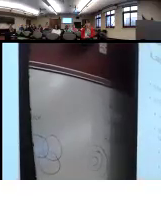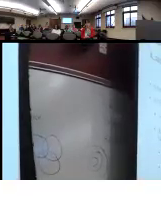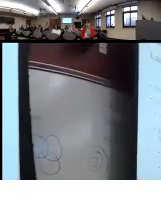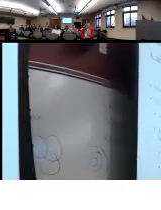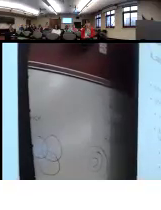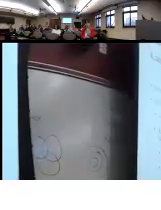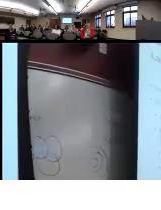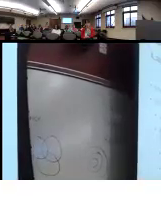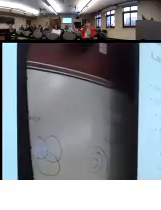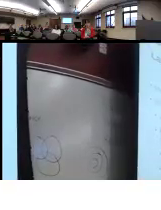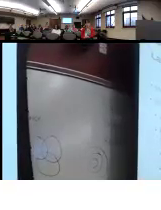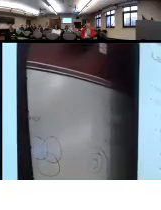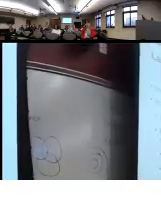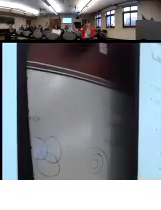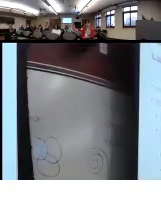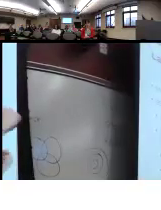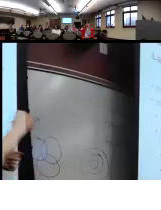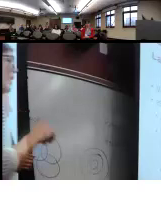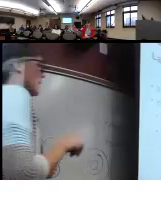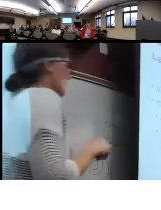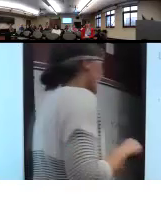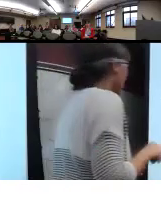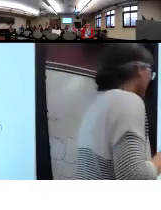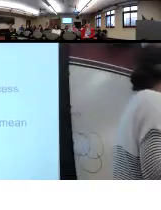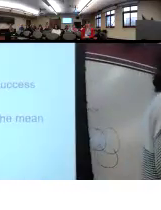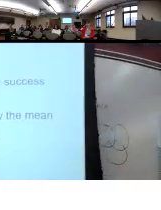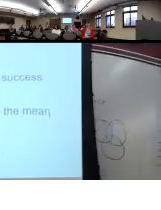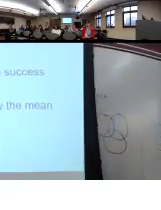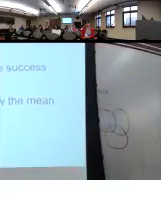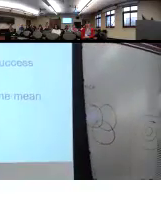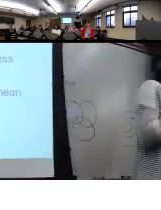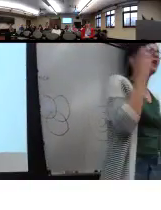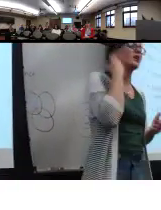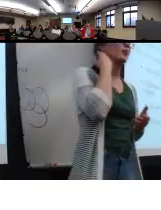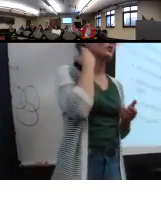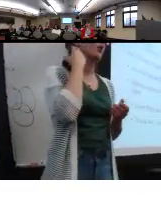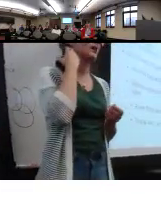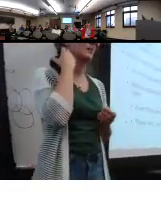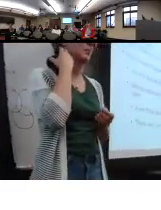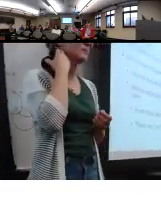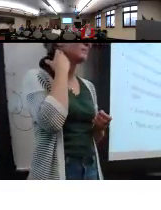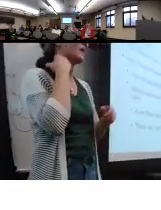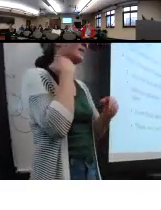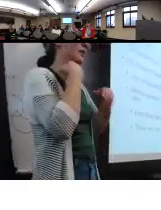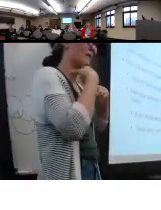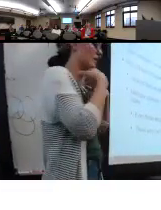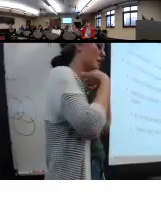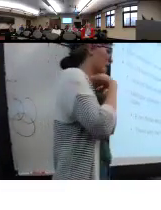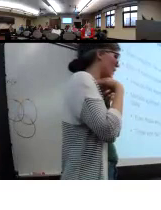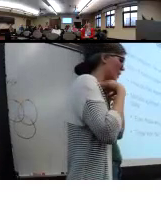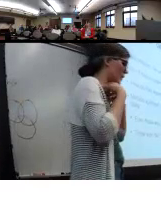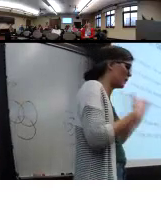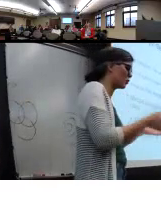language. And then when we think about those who fail, that is, those who start out with a cochlear implant and they're